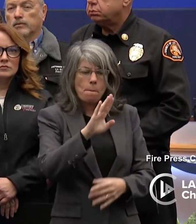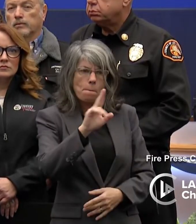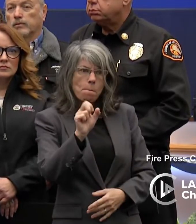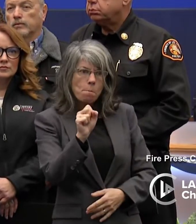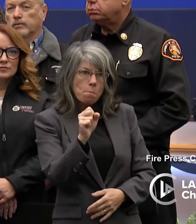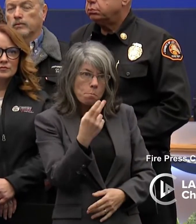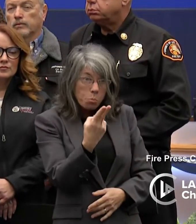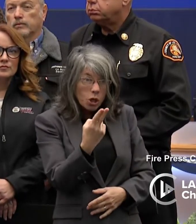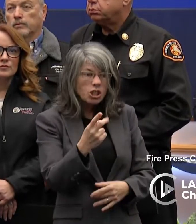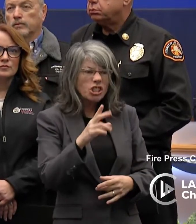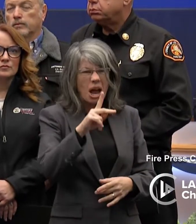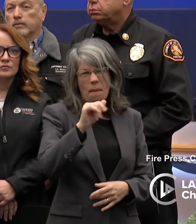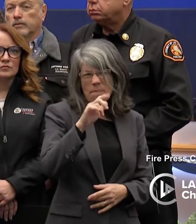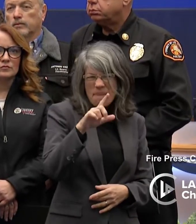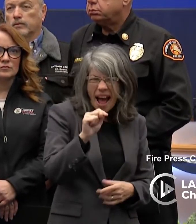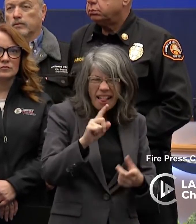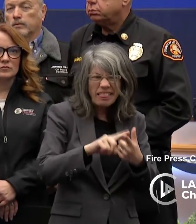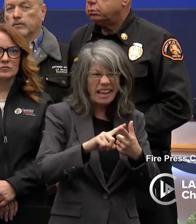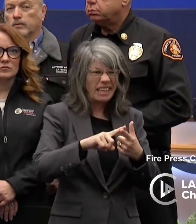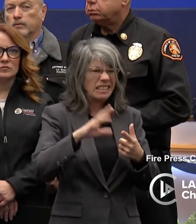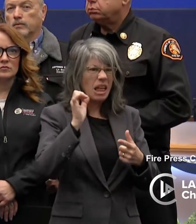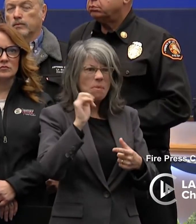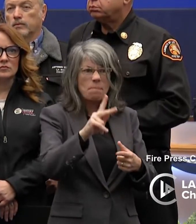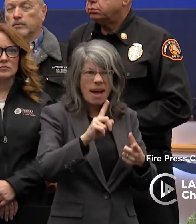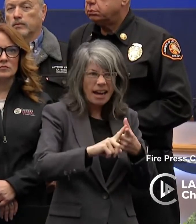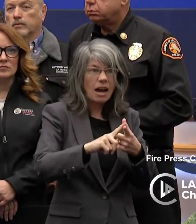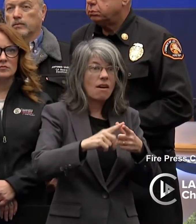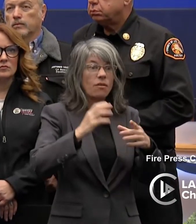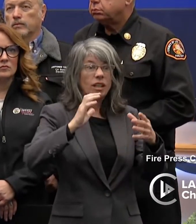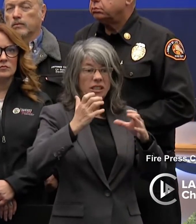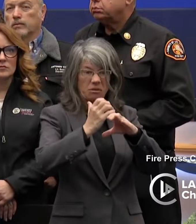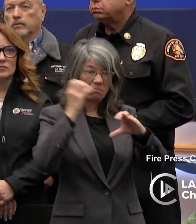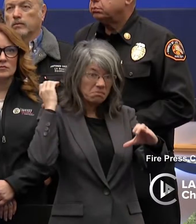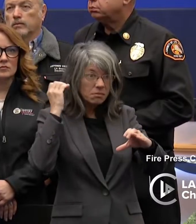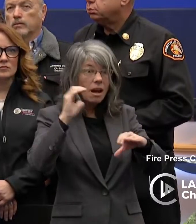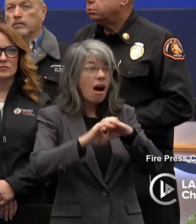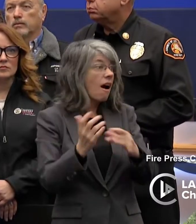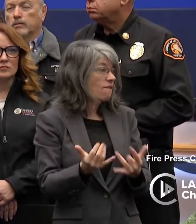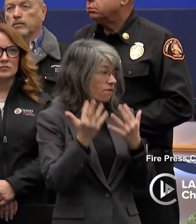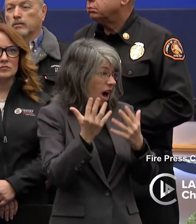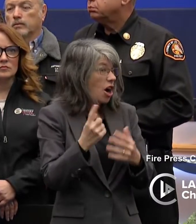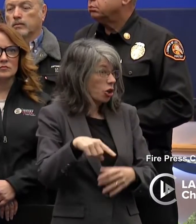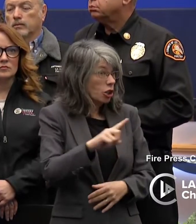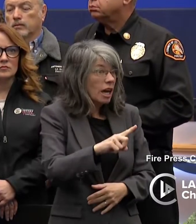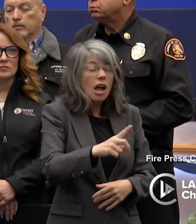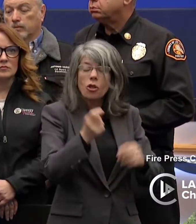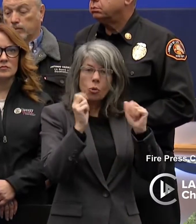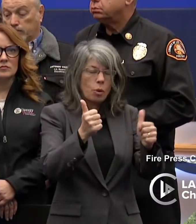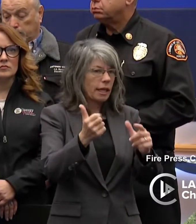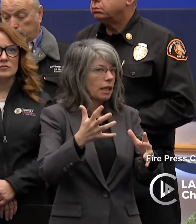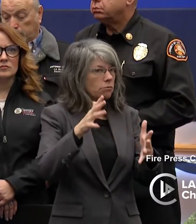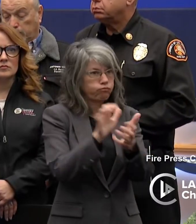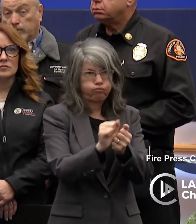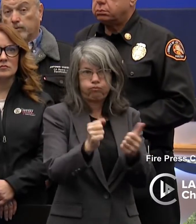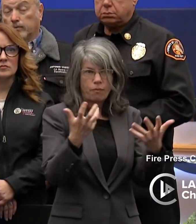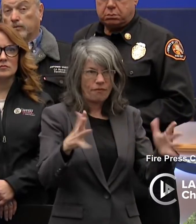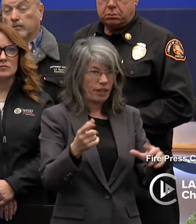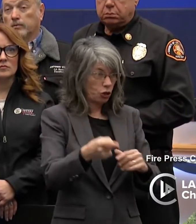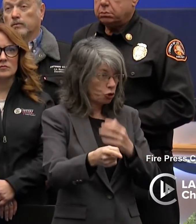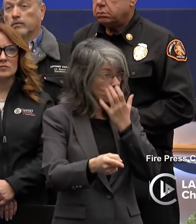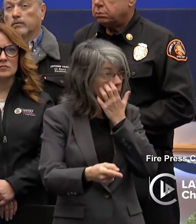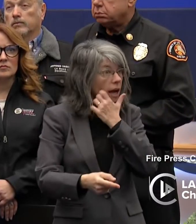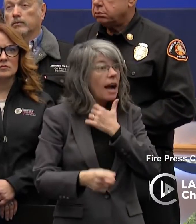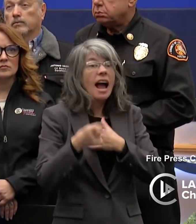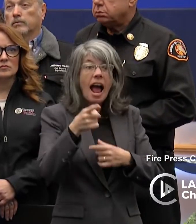set a pallet on fire. He set the back of a tractor trailer on fire. Those fires were quickly put out. And that individual